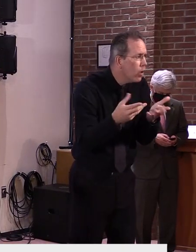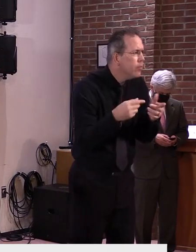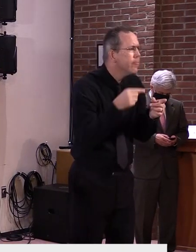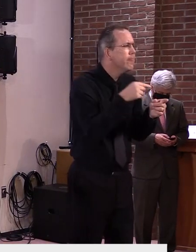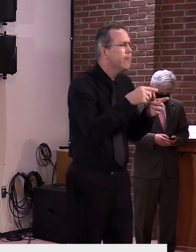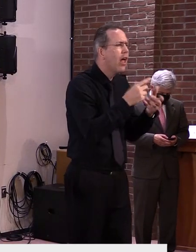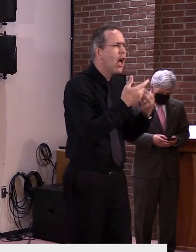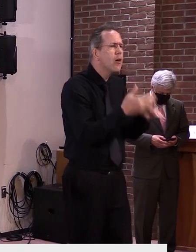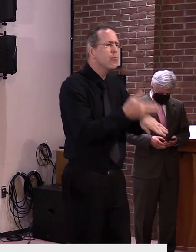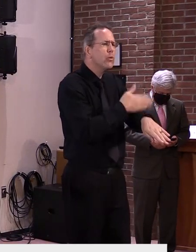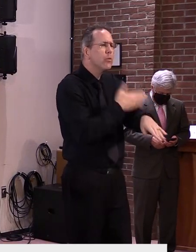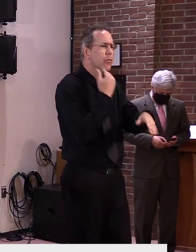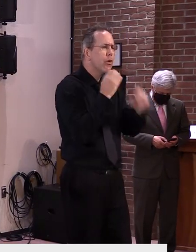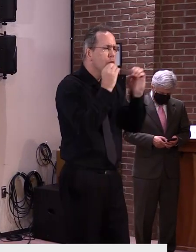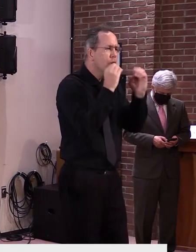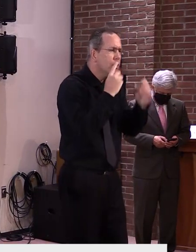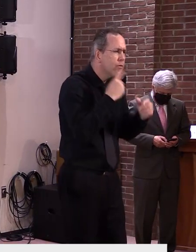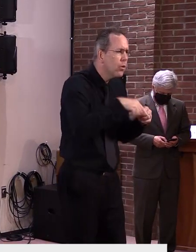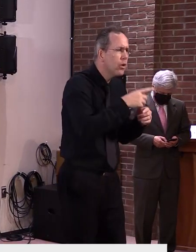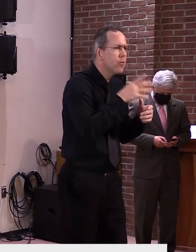concerned about their kids falling behind.